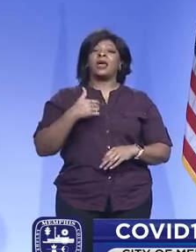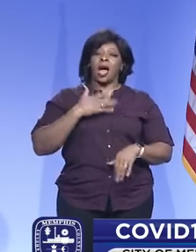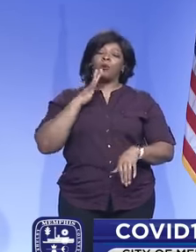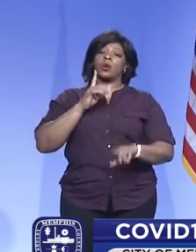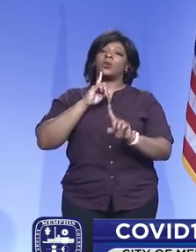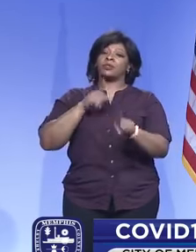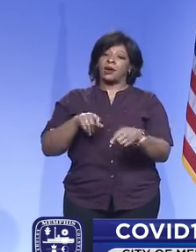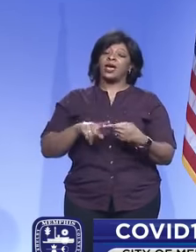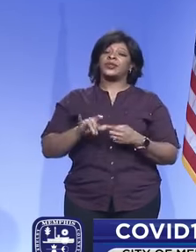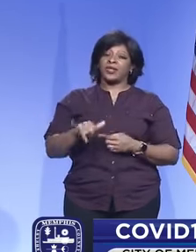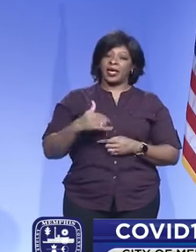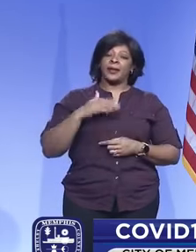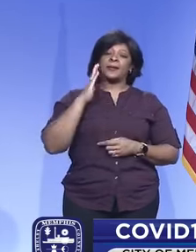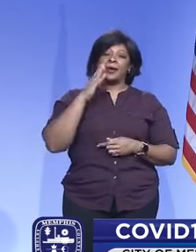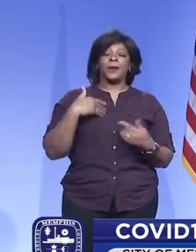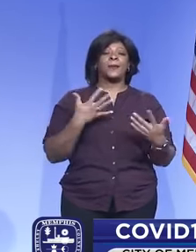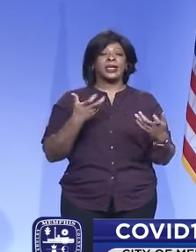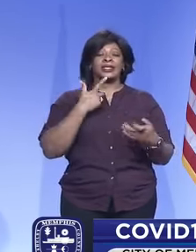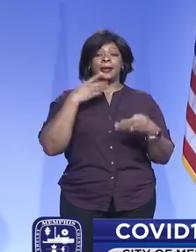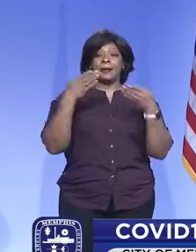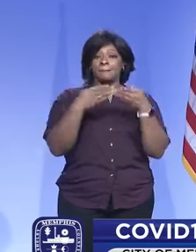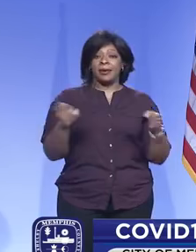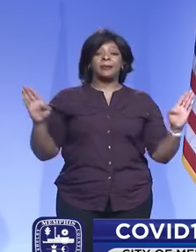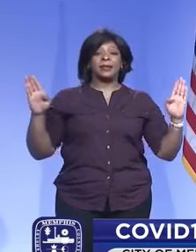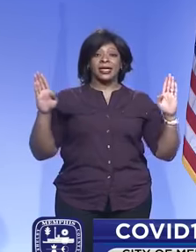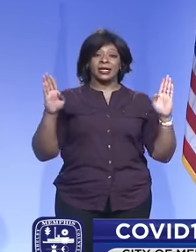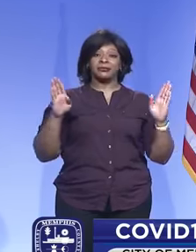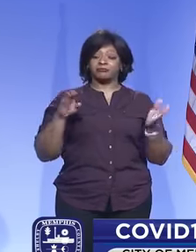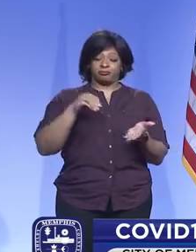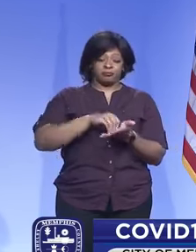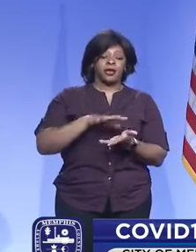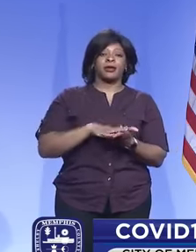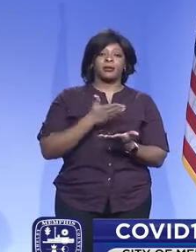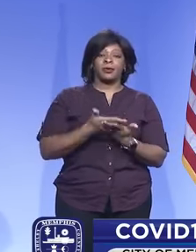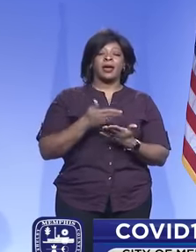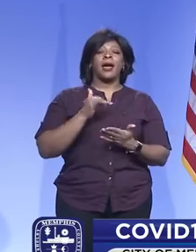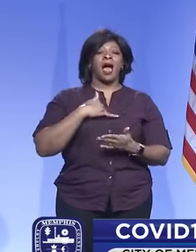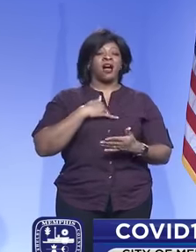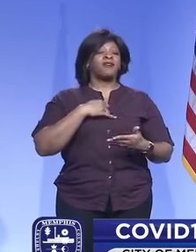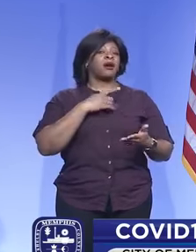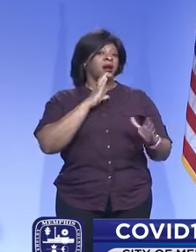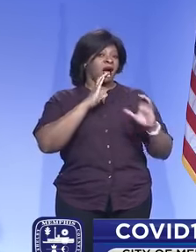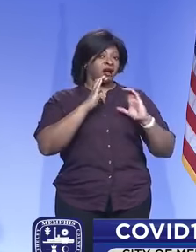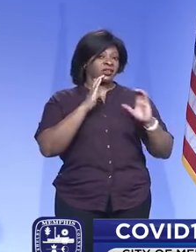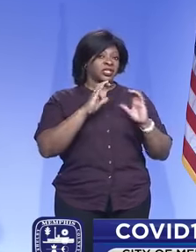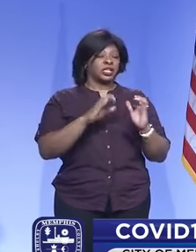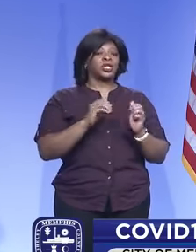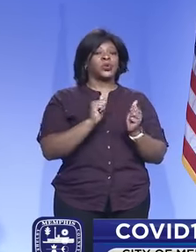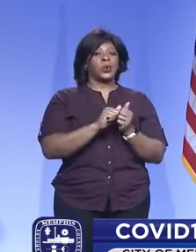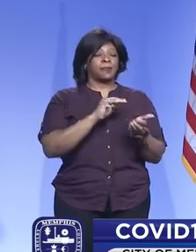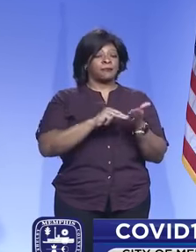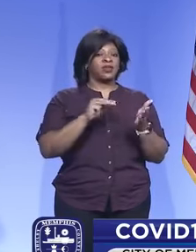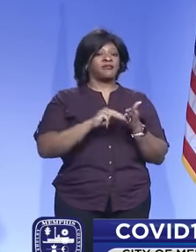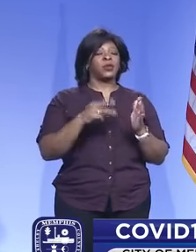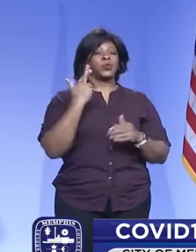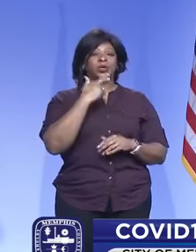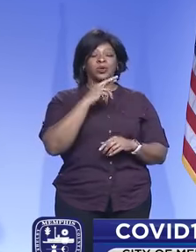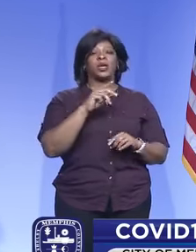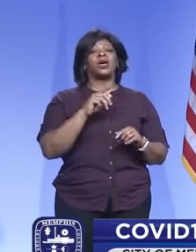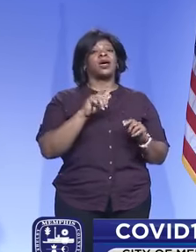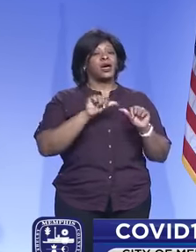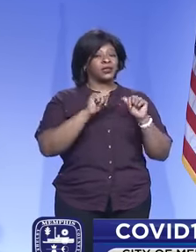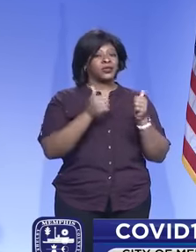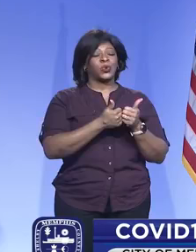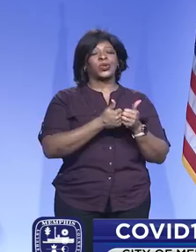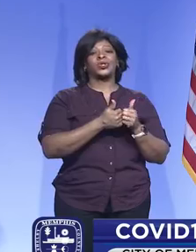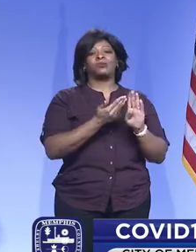to that. I do want to say publicly and on the record, I had conversations with the Memphis Restaurant Association before we